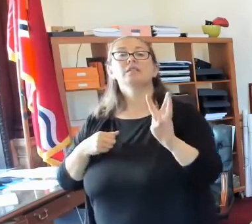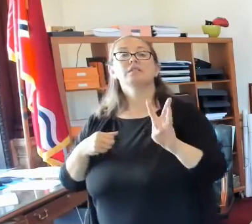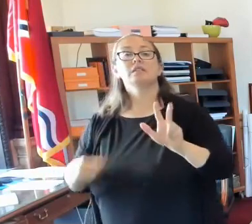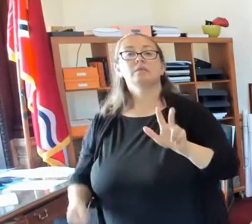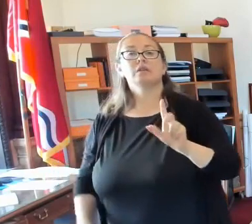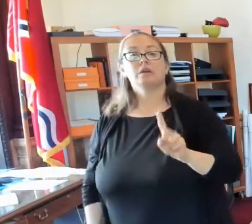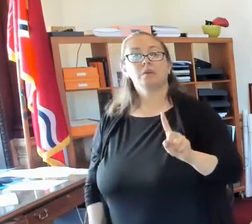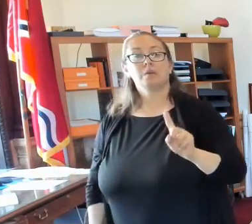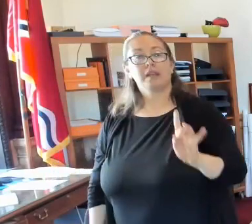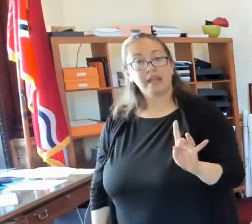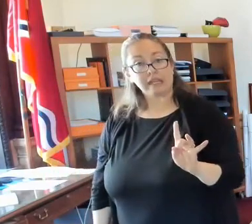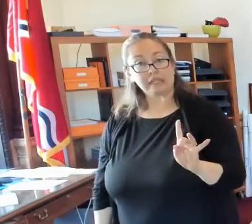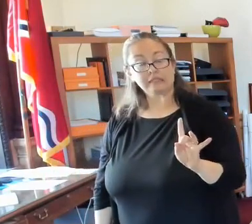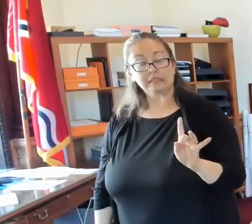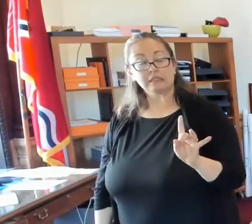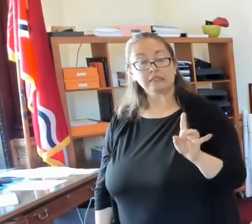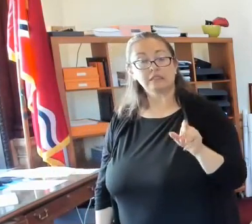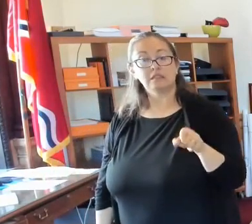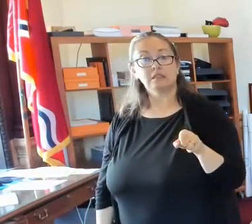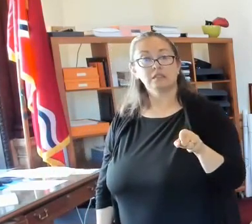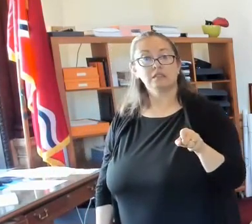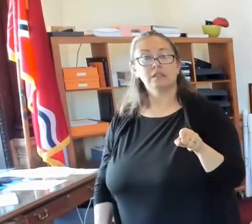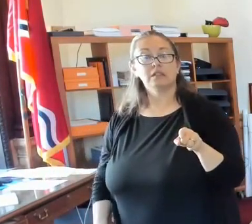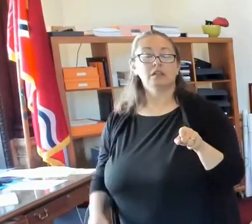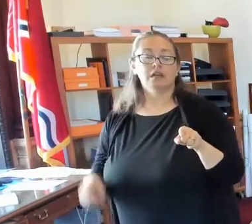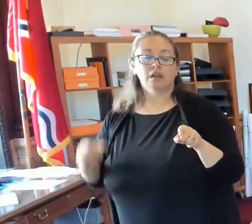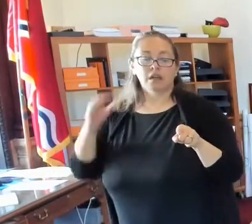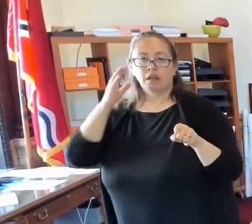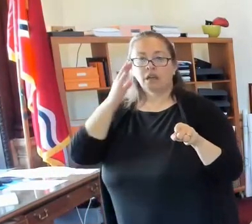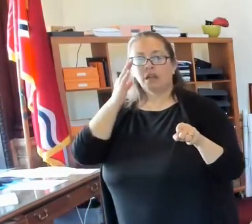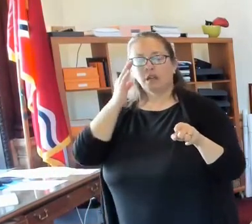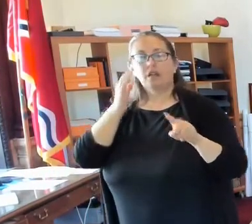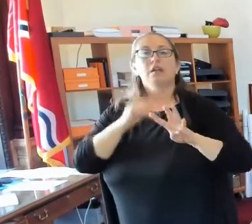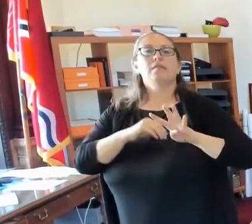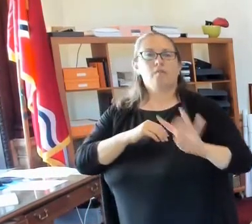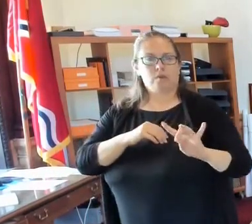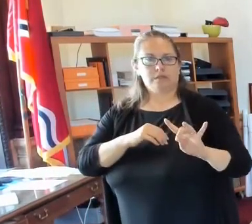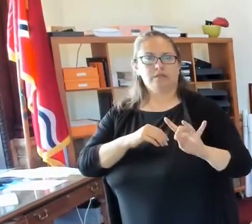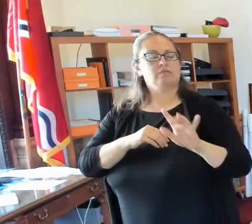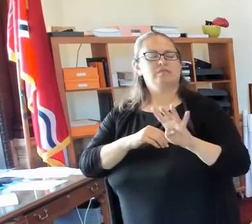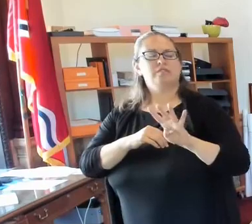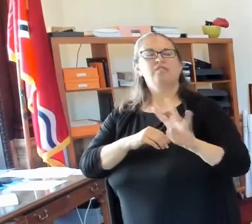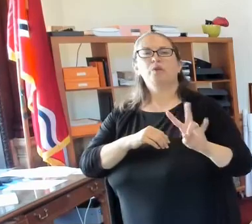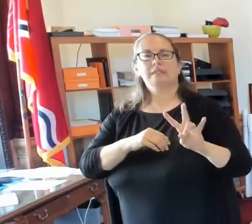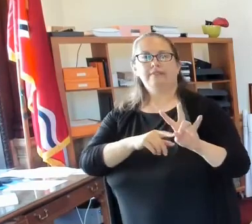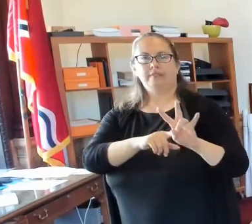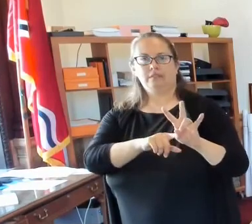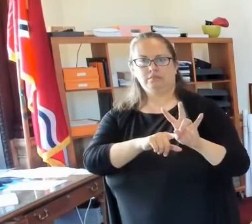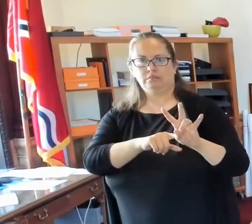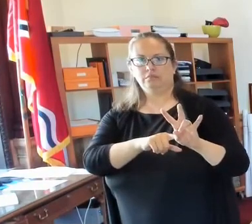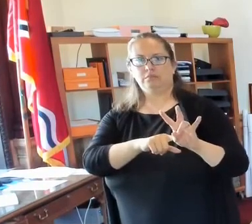63118 has had 47 cases in the last